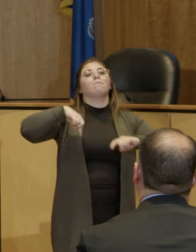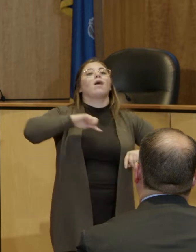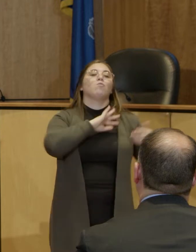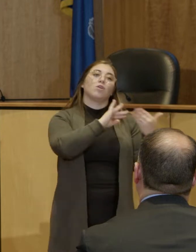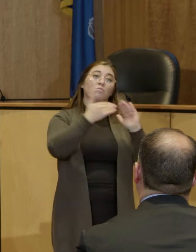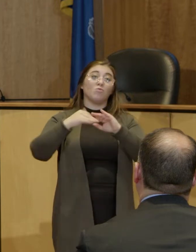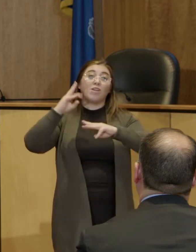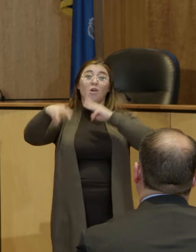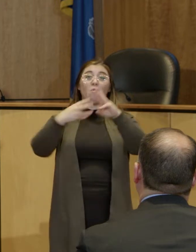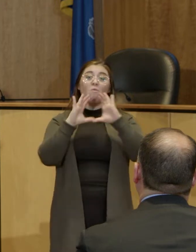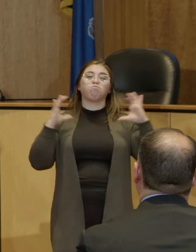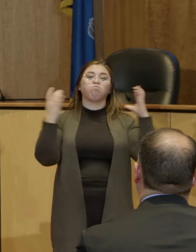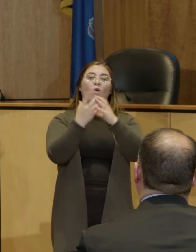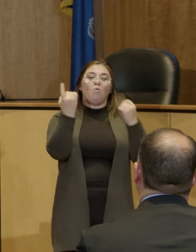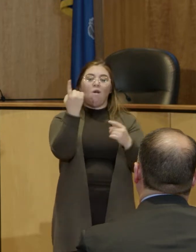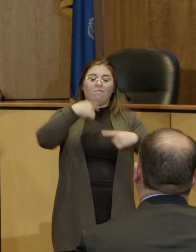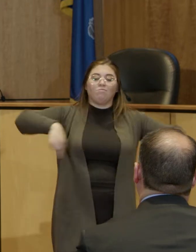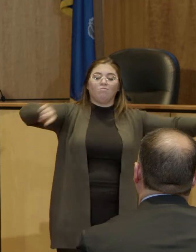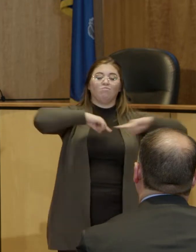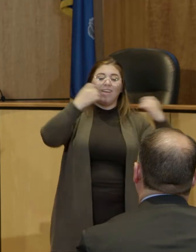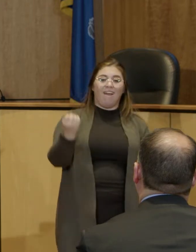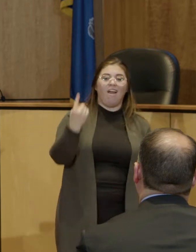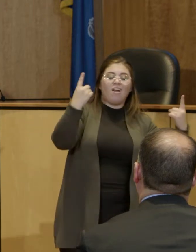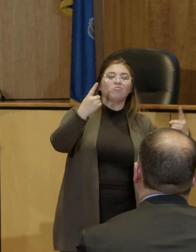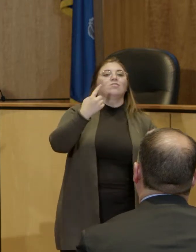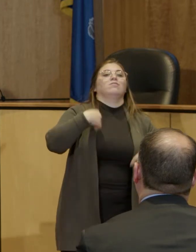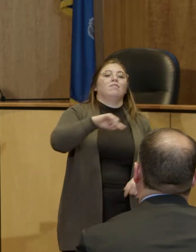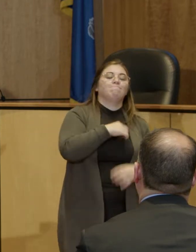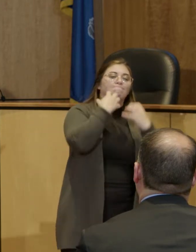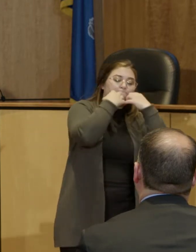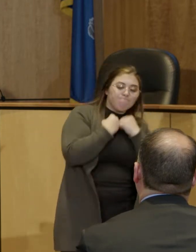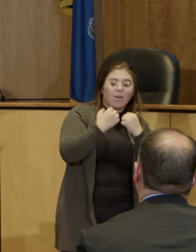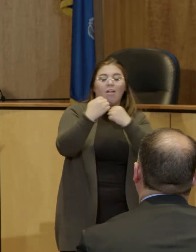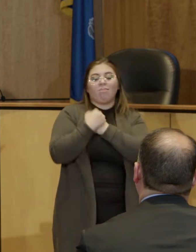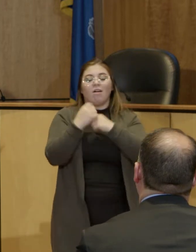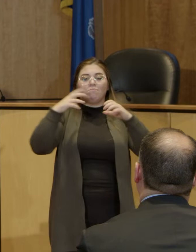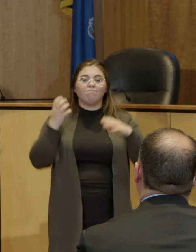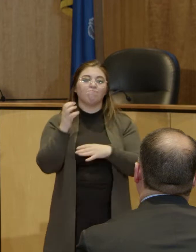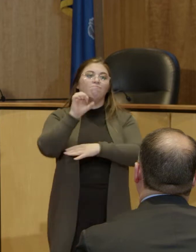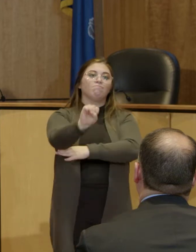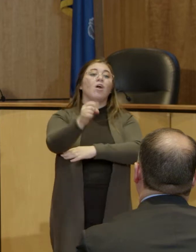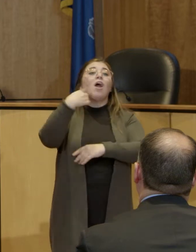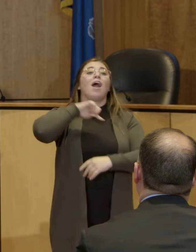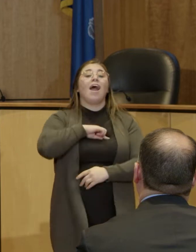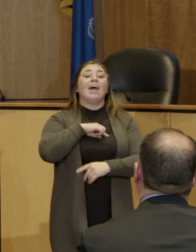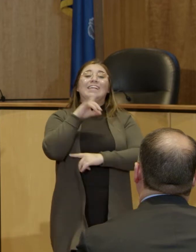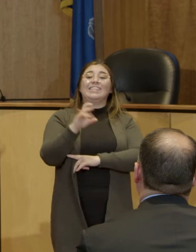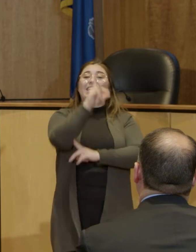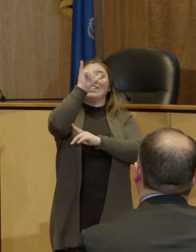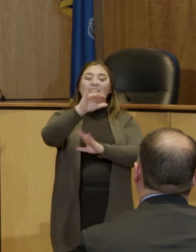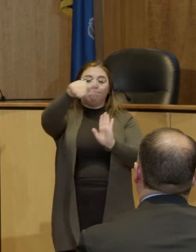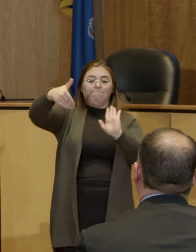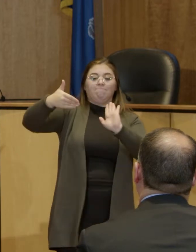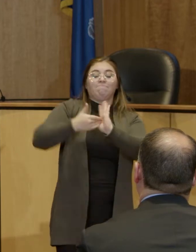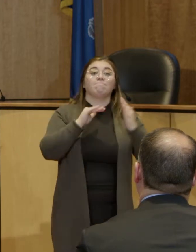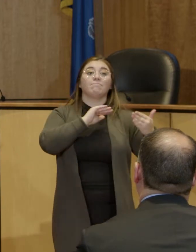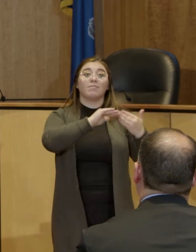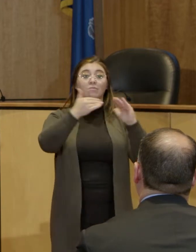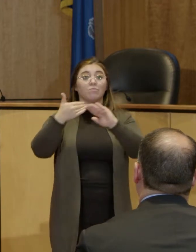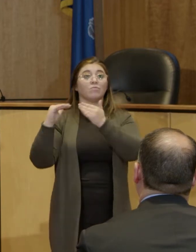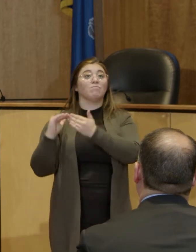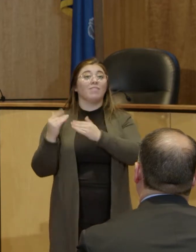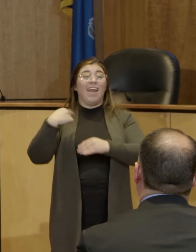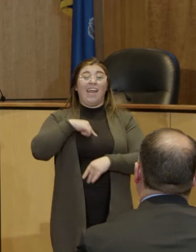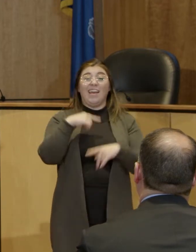and the world into one where understanding, compassion, and love triumph, a dignity-centered community.